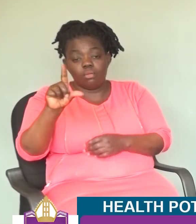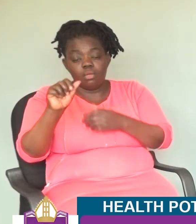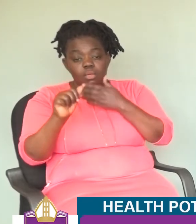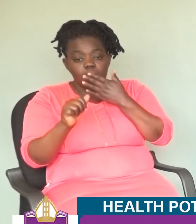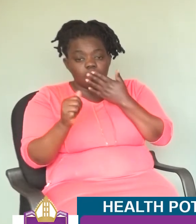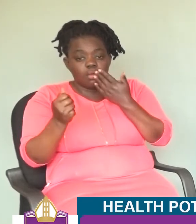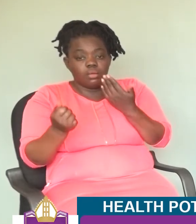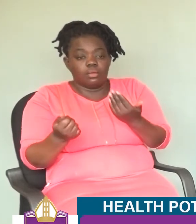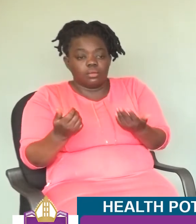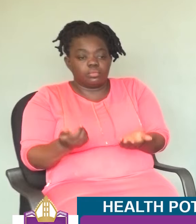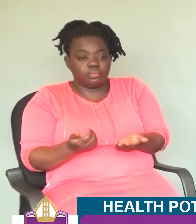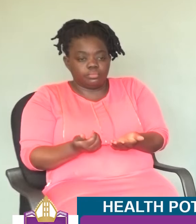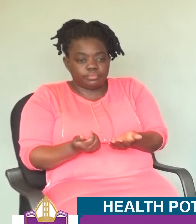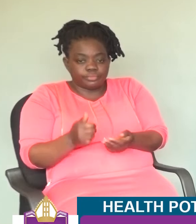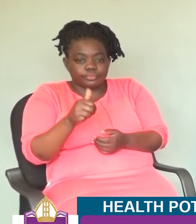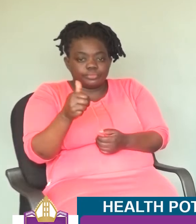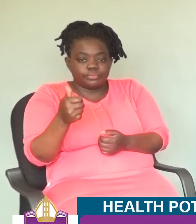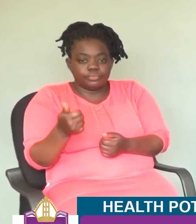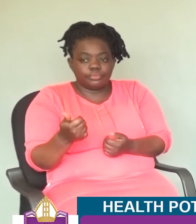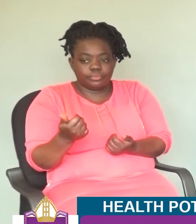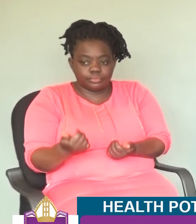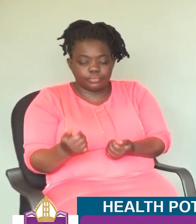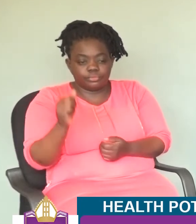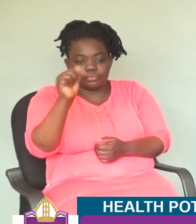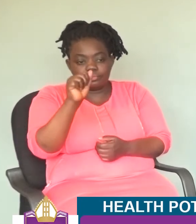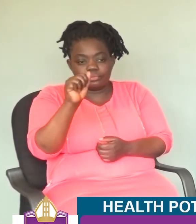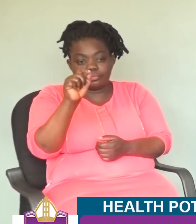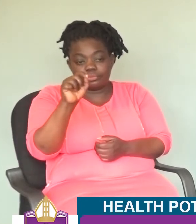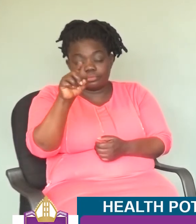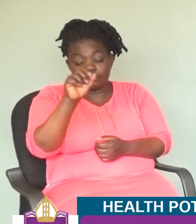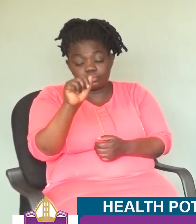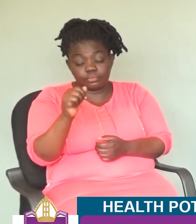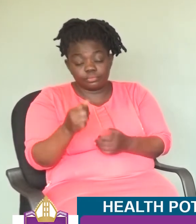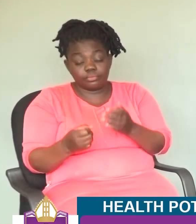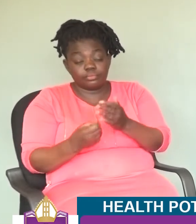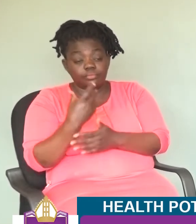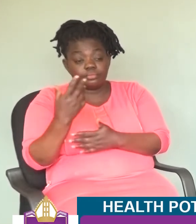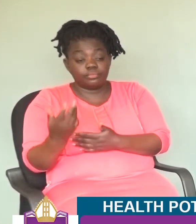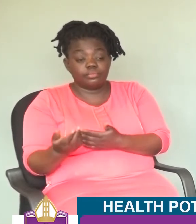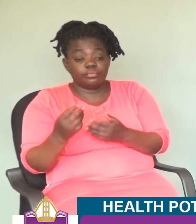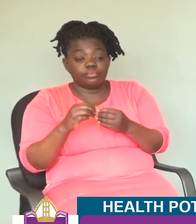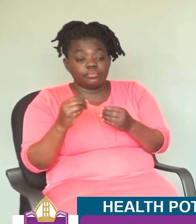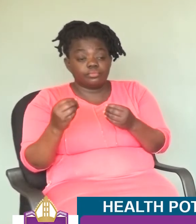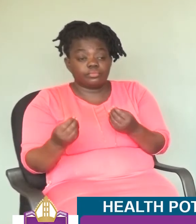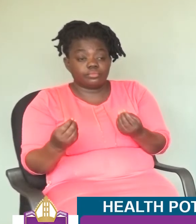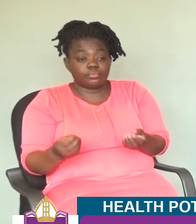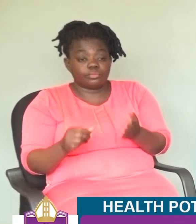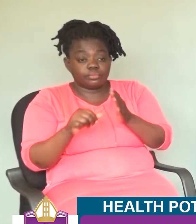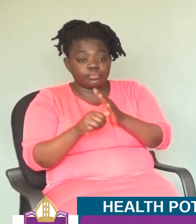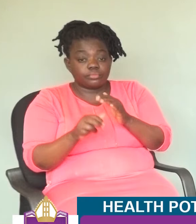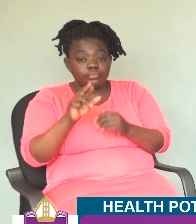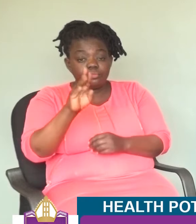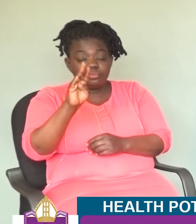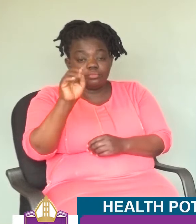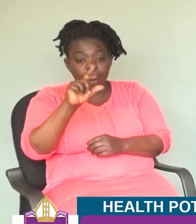be with the gonorrhea and all those STDs. So those will affect the child. And so the issue with rubella and